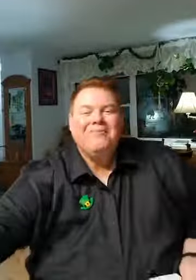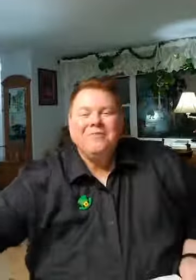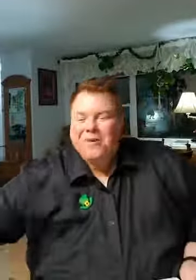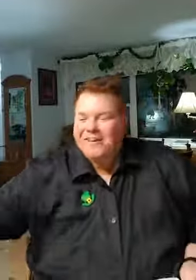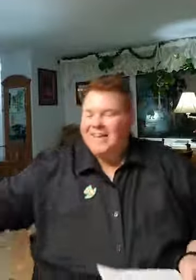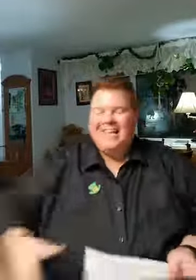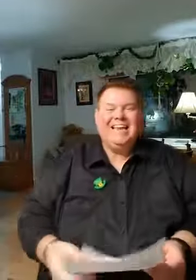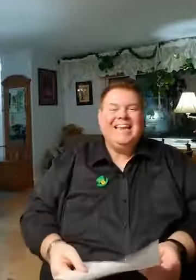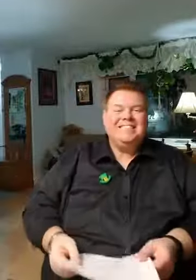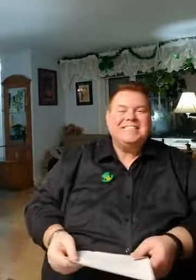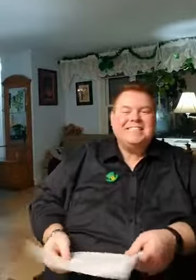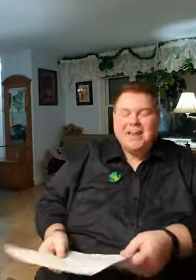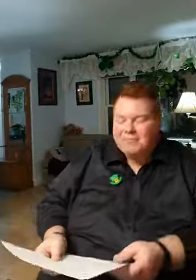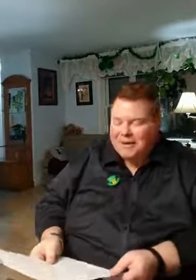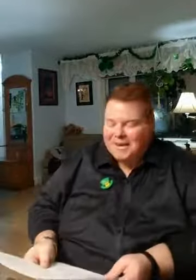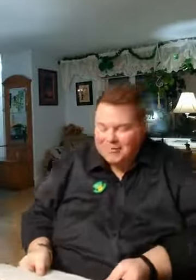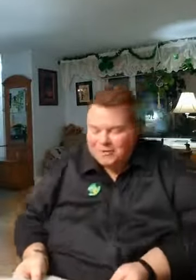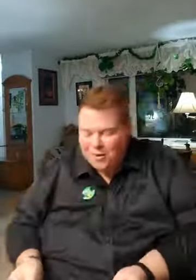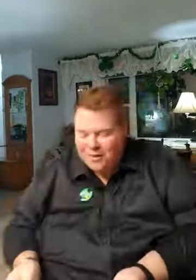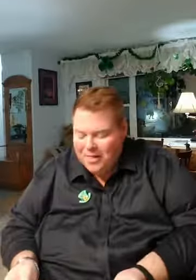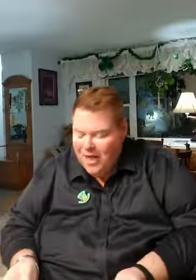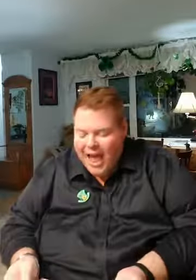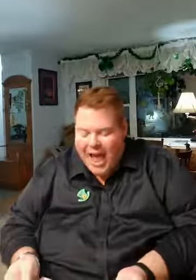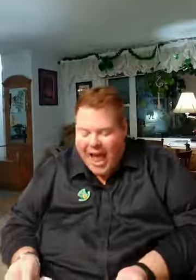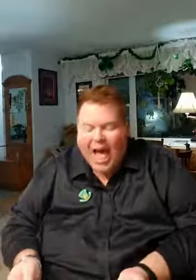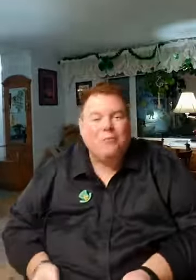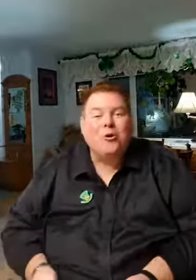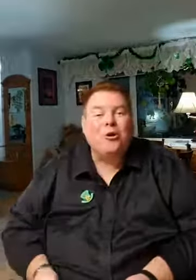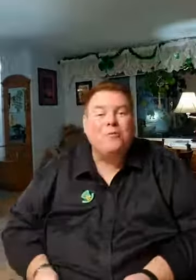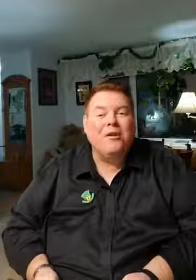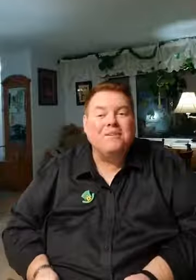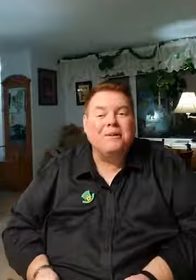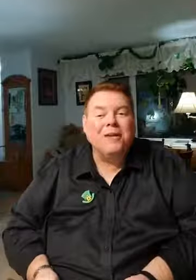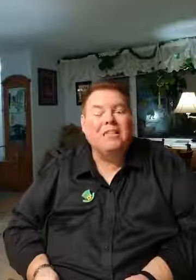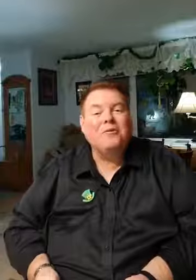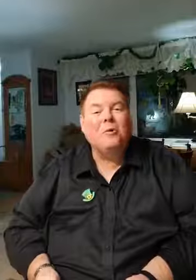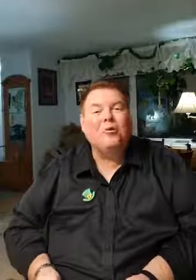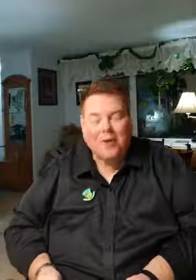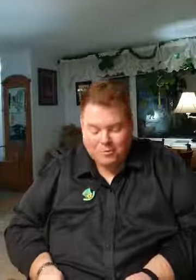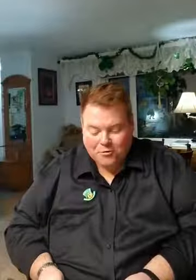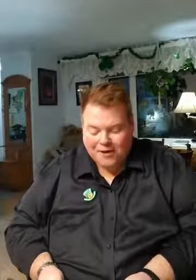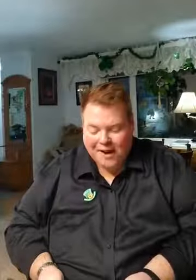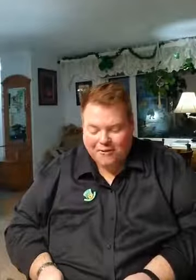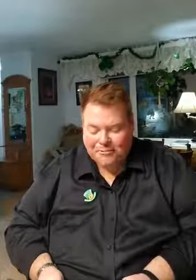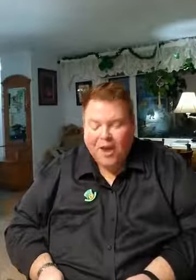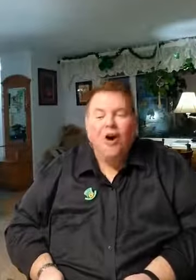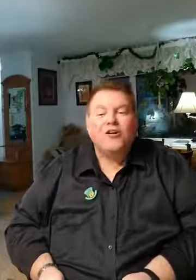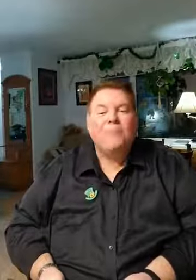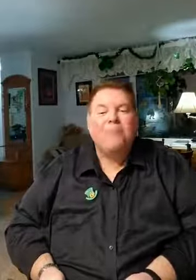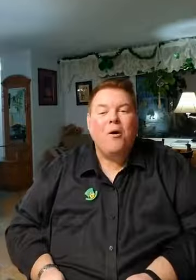everyone. Nice to see everybody here as well. We're going to move on to something a little more quick moving now. Composed